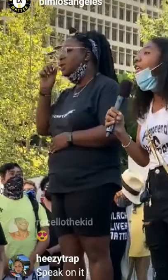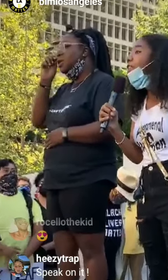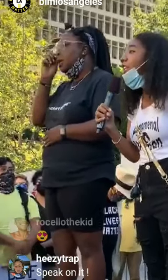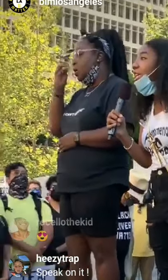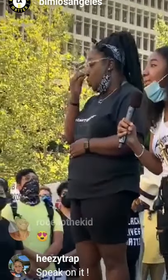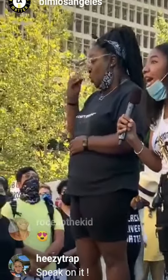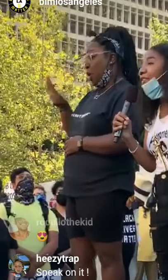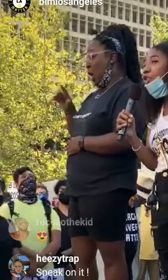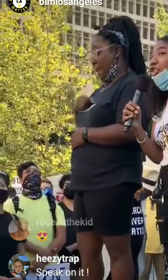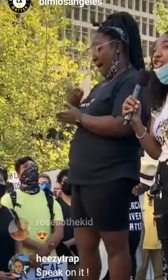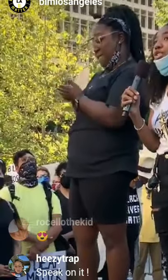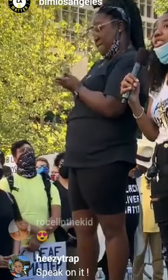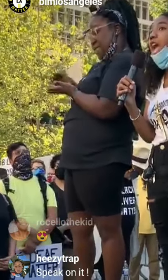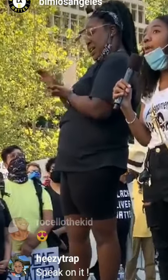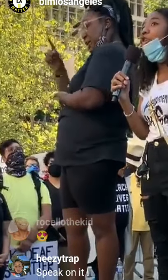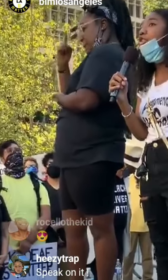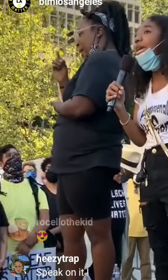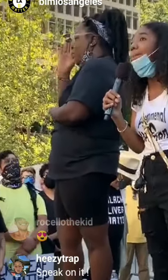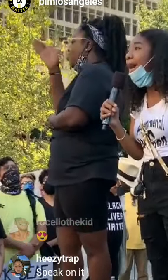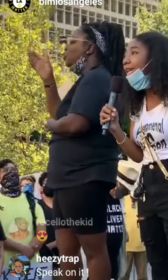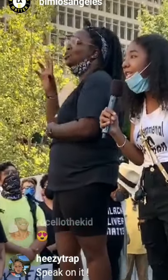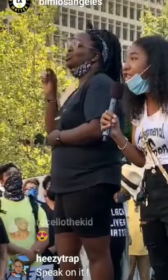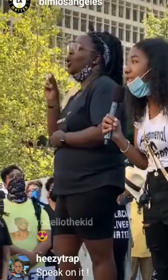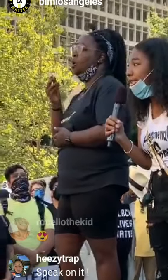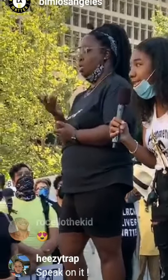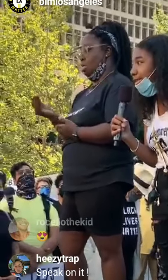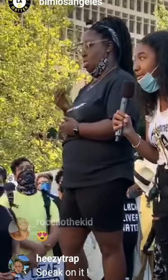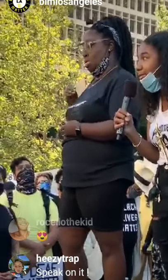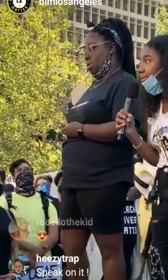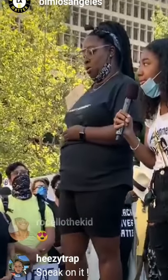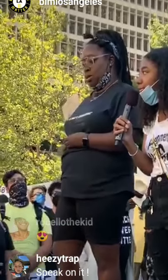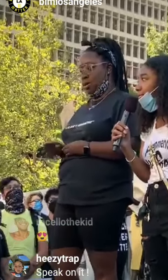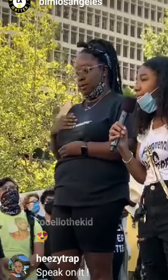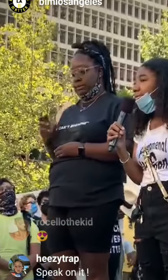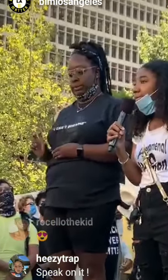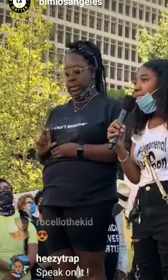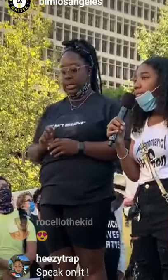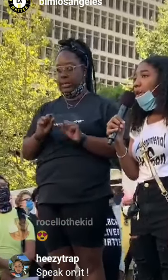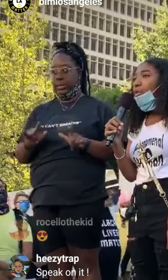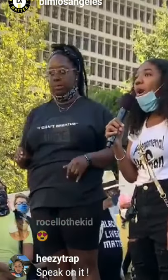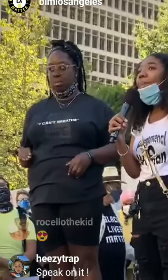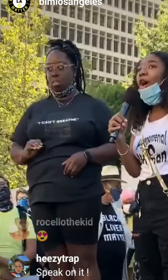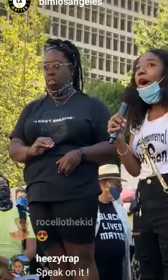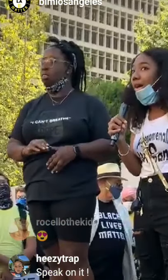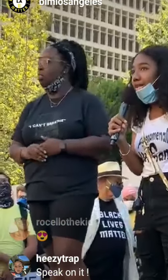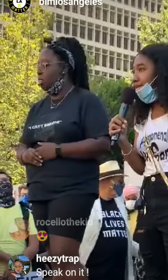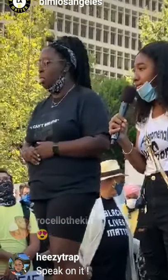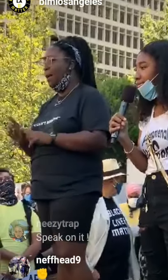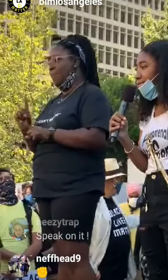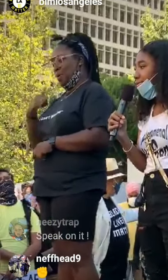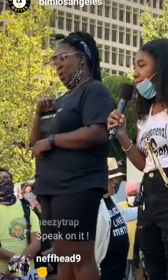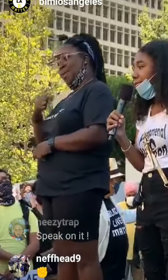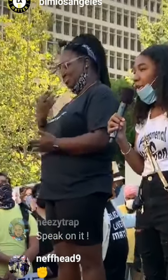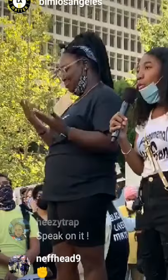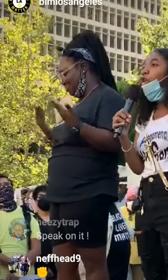You don't care about funding black futures, you just care about you getting money into your system. That's right. Well, what about